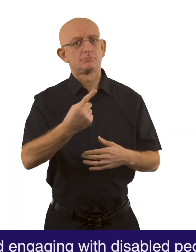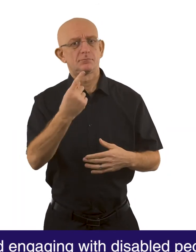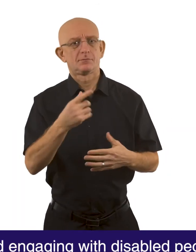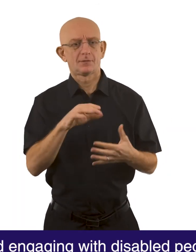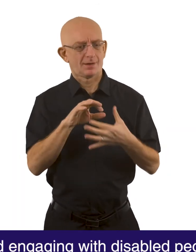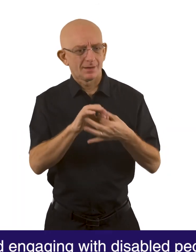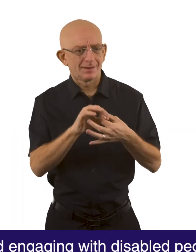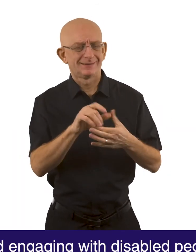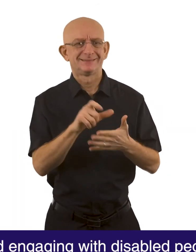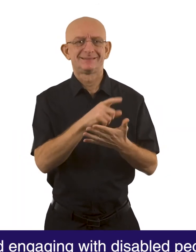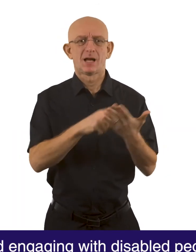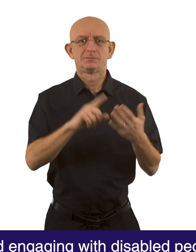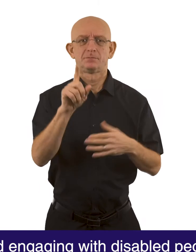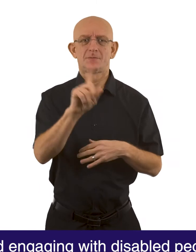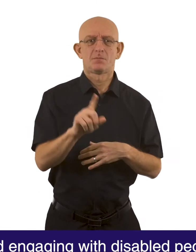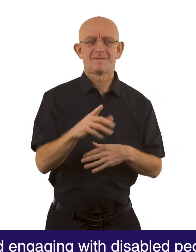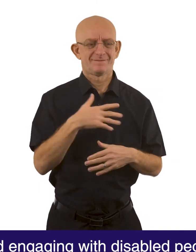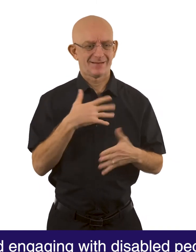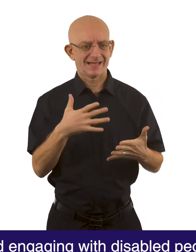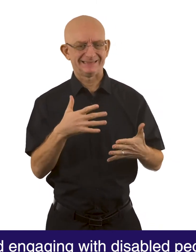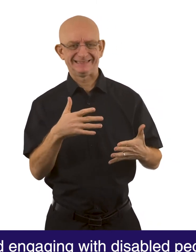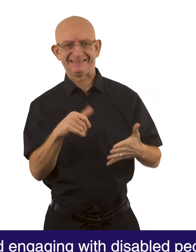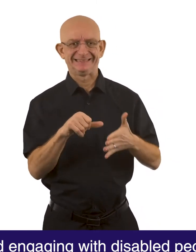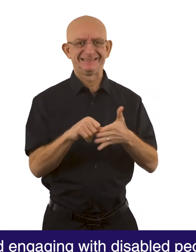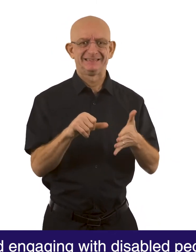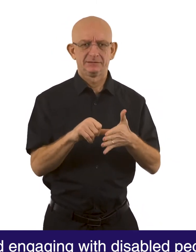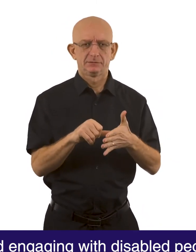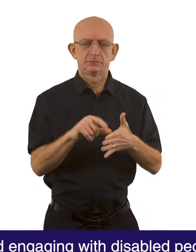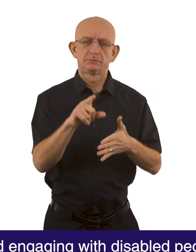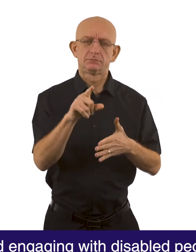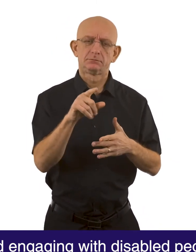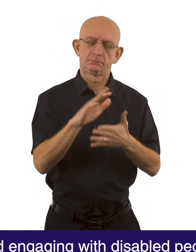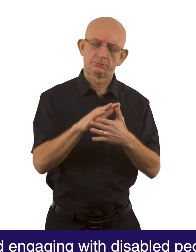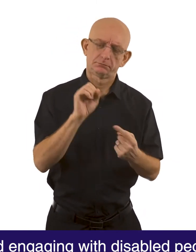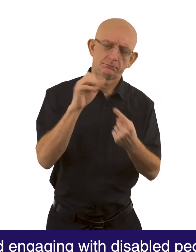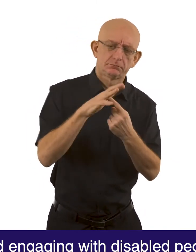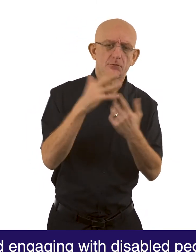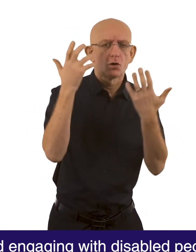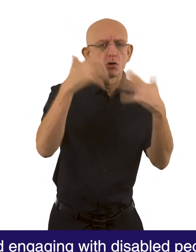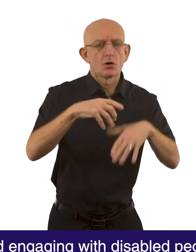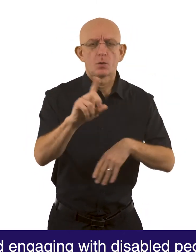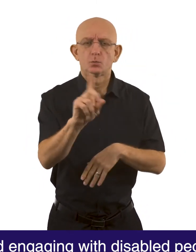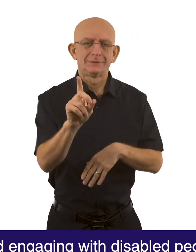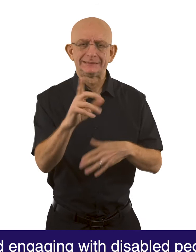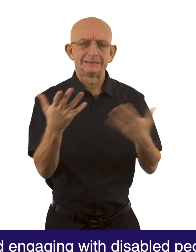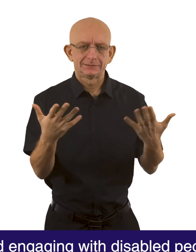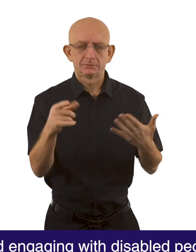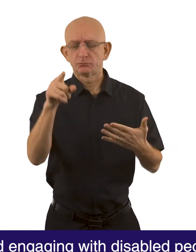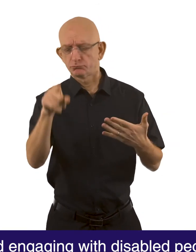Question 6. If you find engaging with disabled people difficult, what are your main concerns? Open